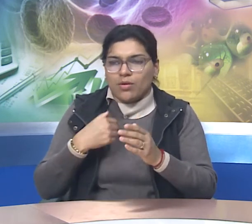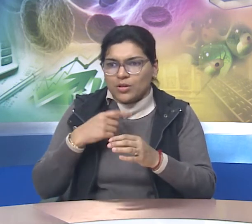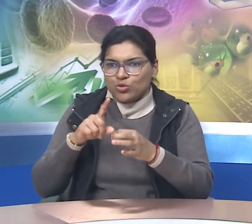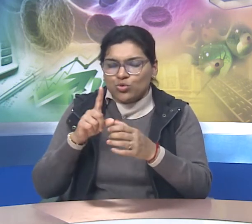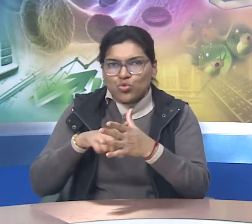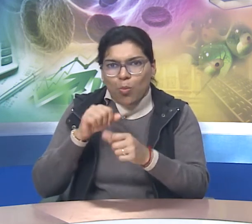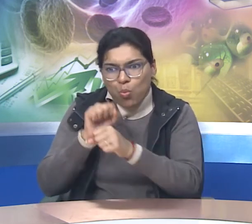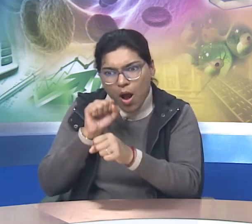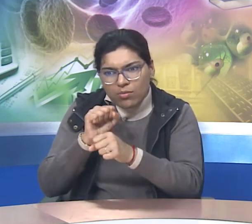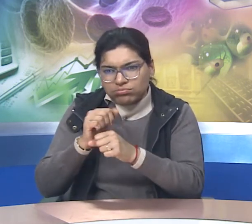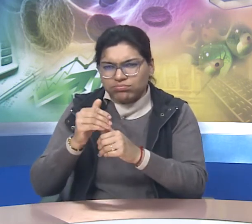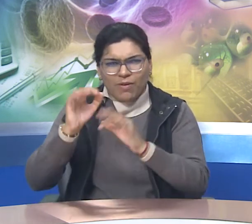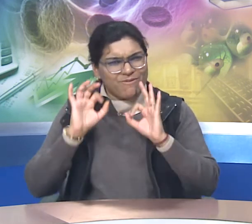motivate others